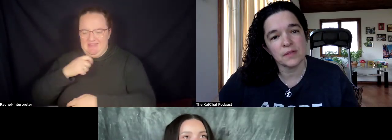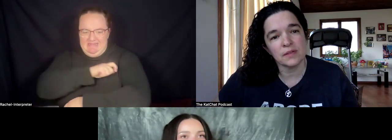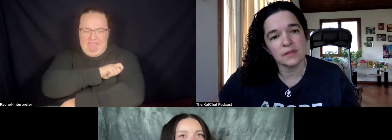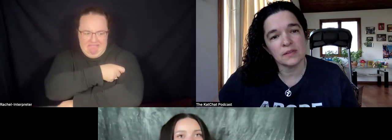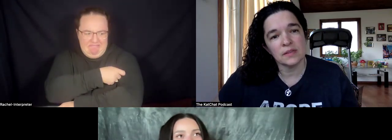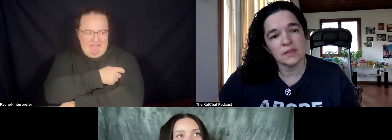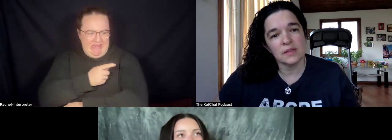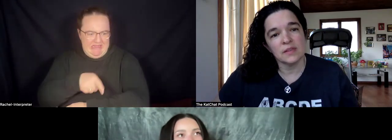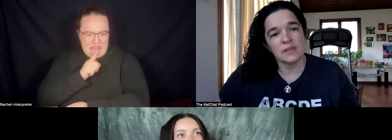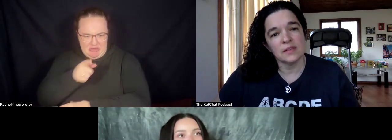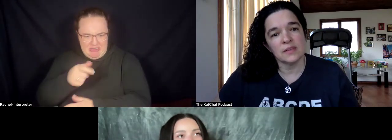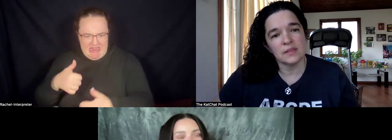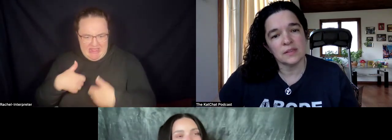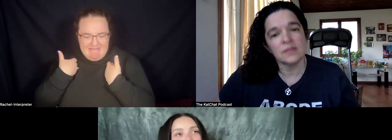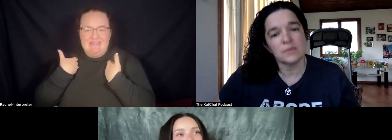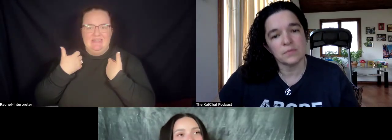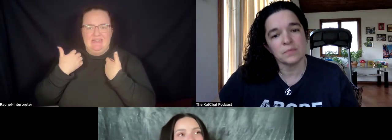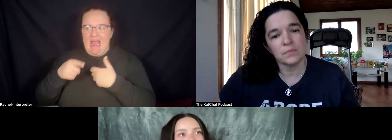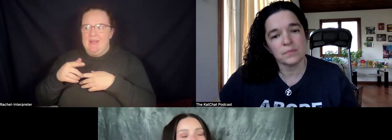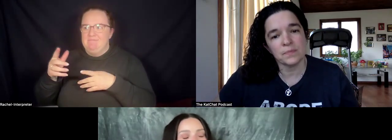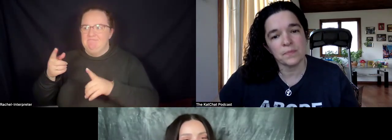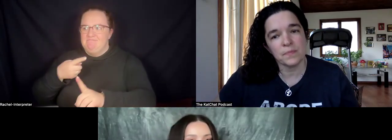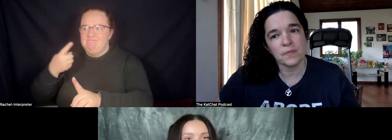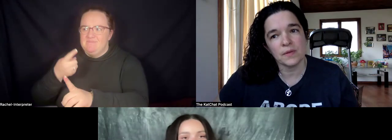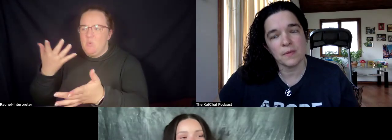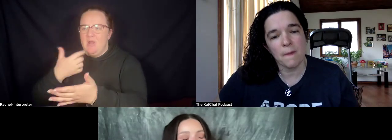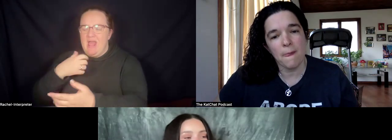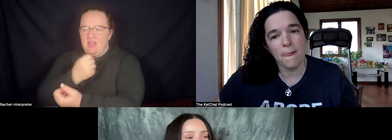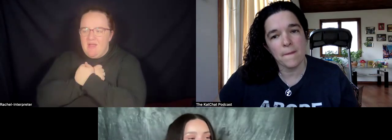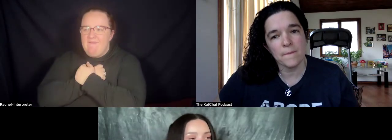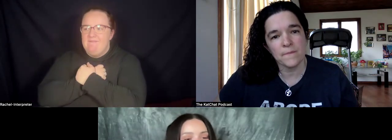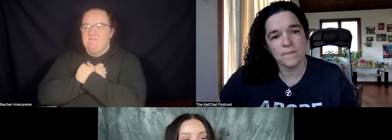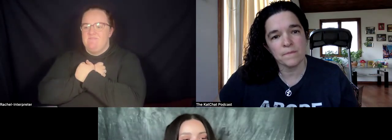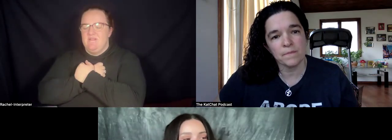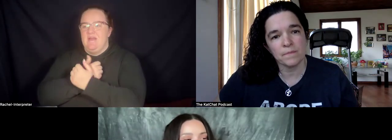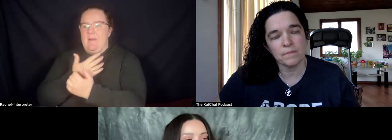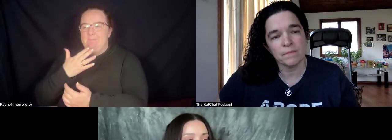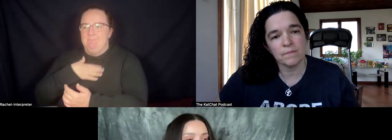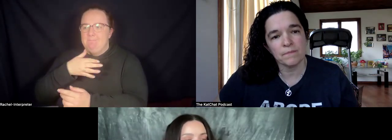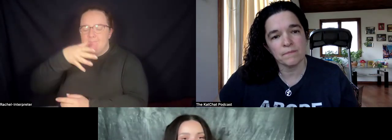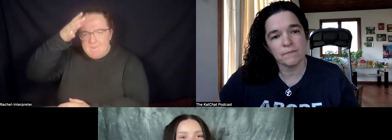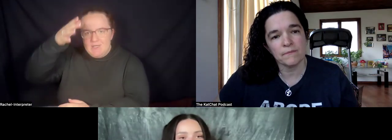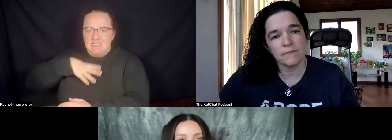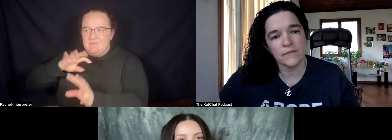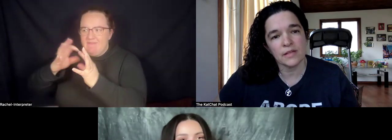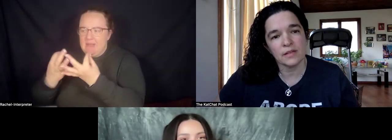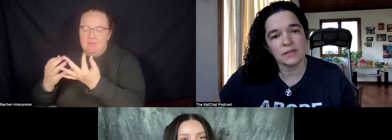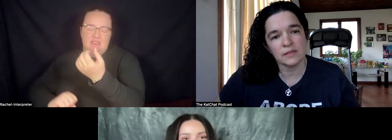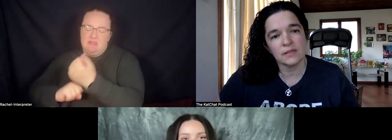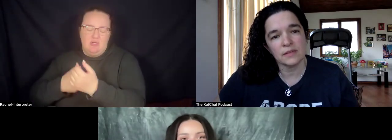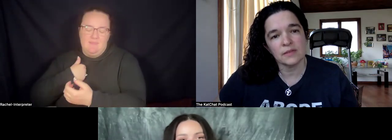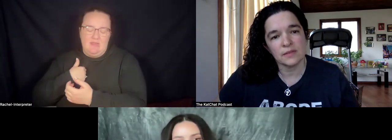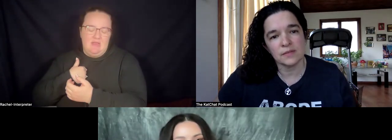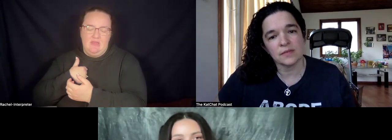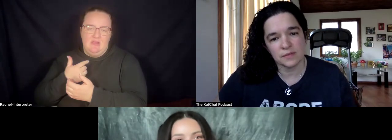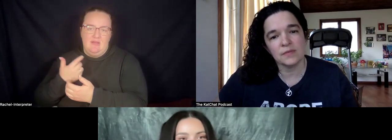really think that I'm pursuing what I love, and my parents and my family have always been so supportive of that. You know,